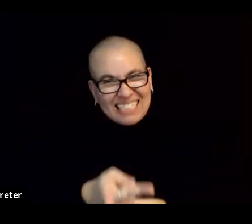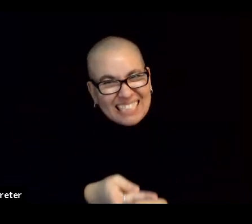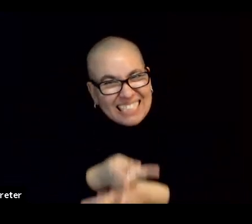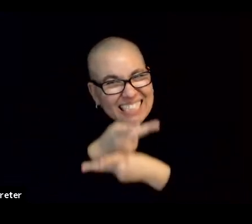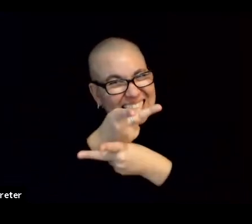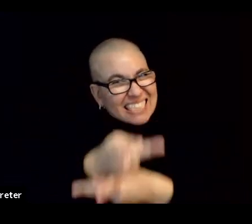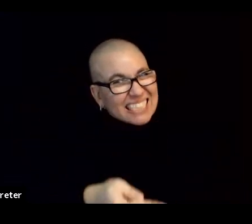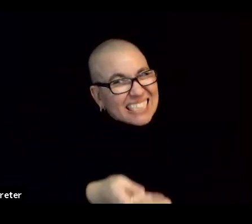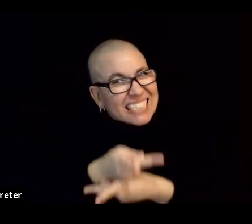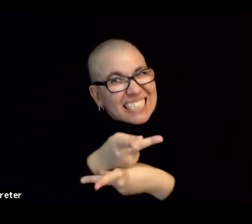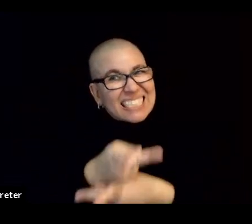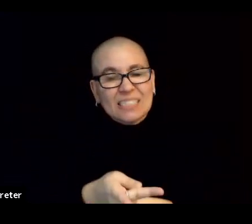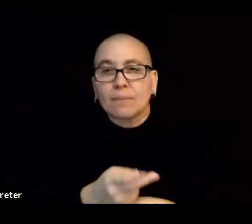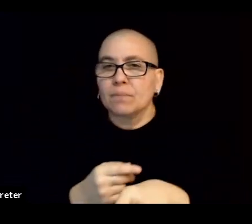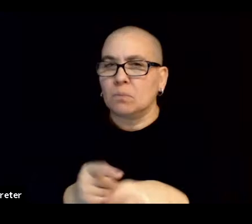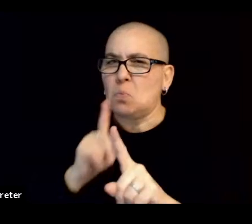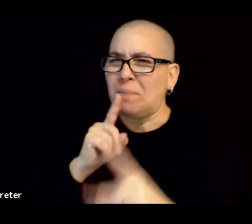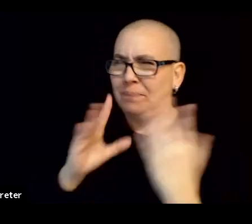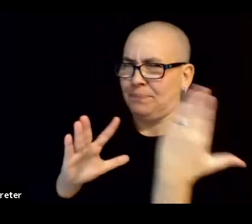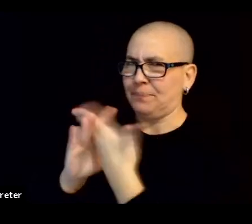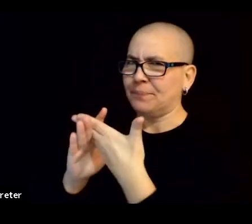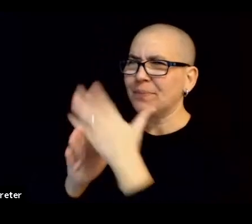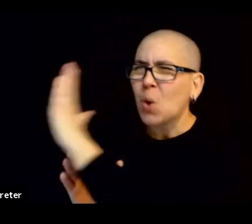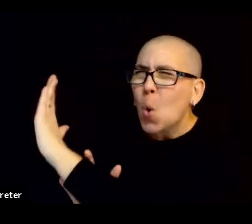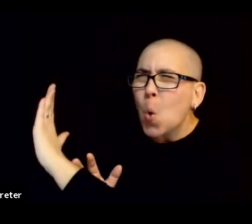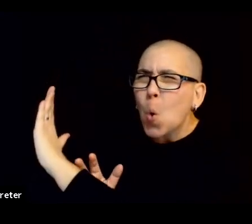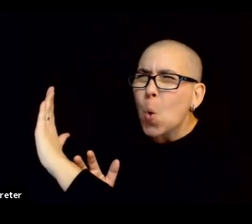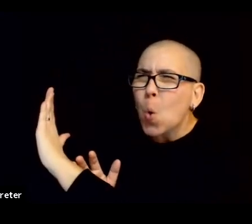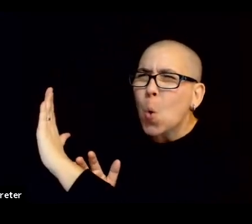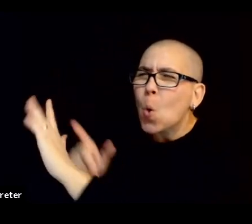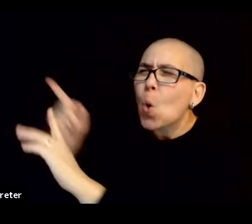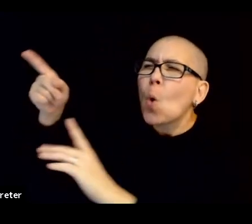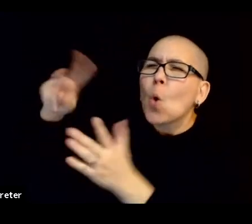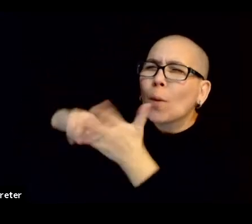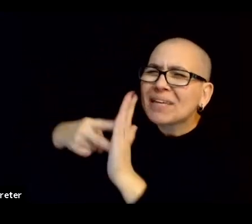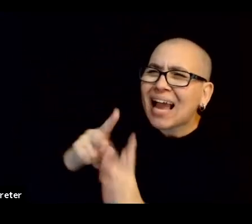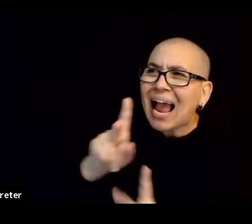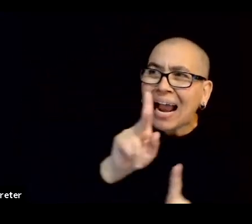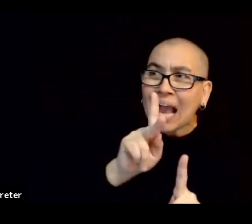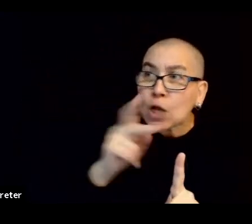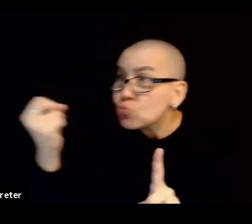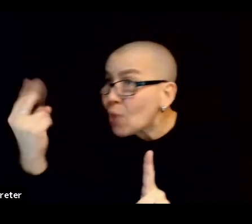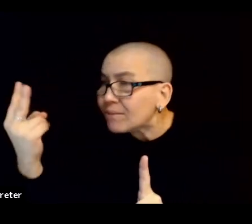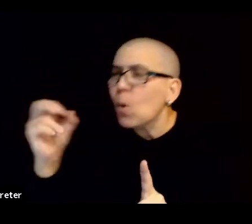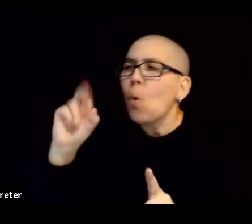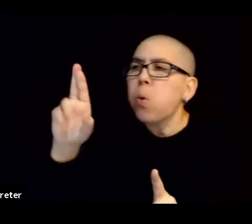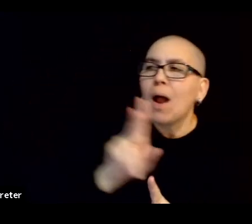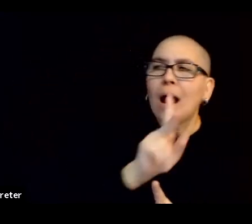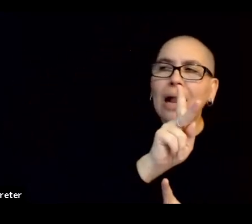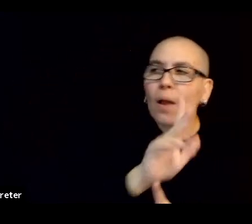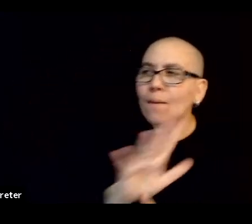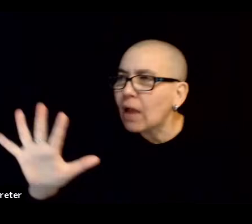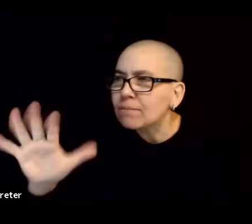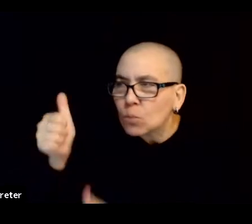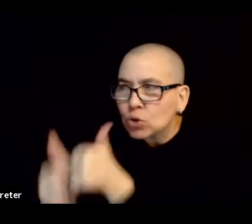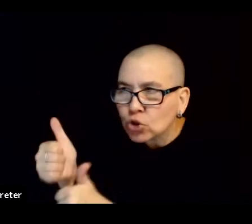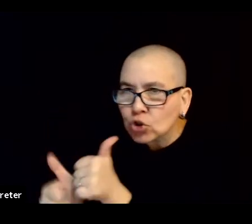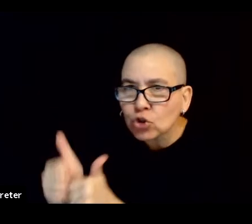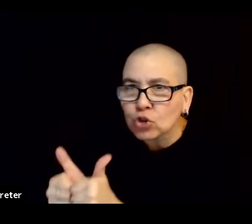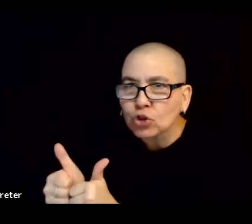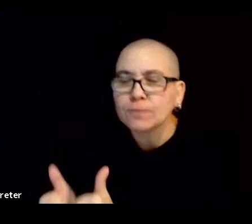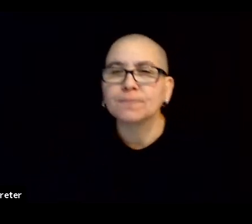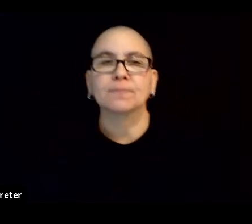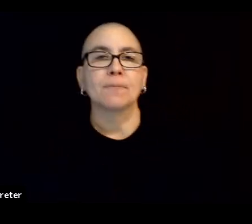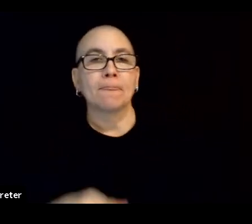K-12? Heather, do you want to tackle that? Sure. Thank you, Governor. It is actually pre-K